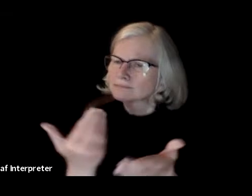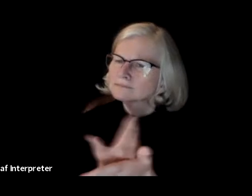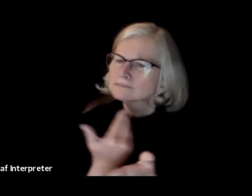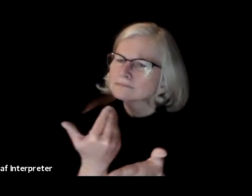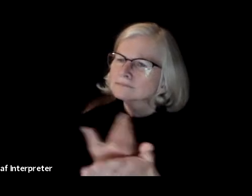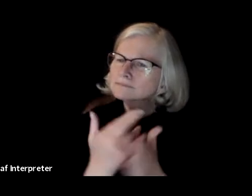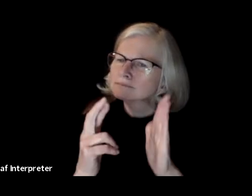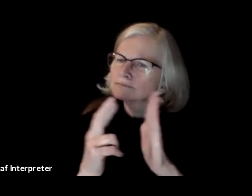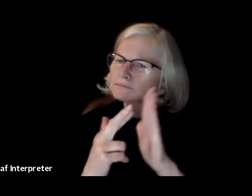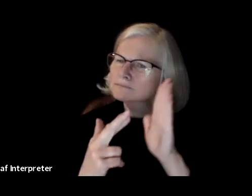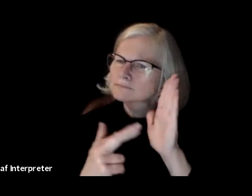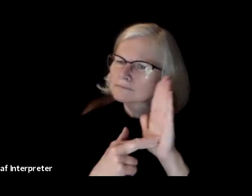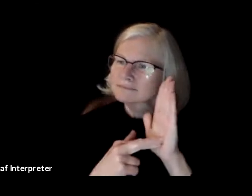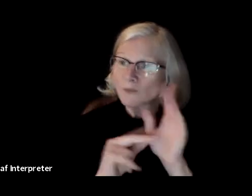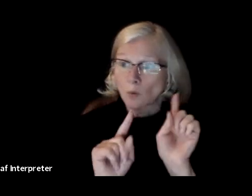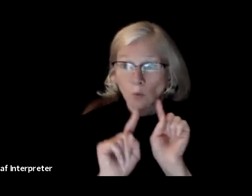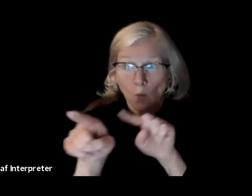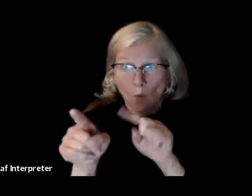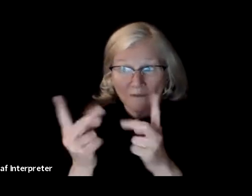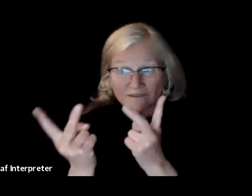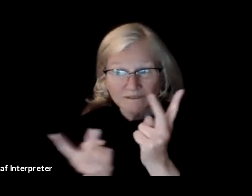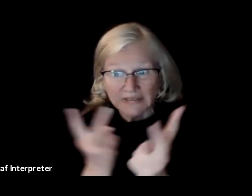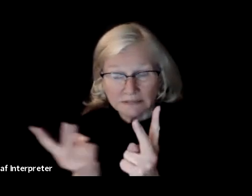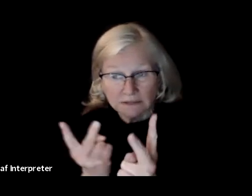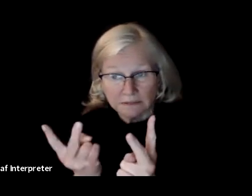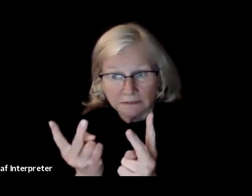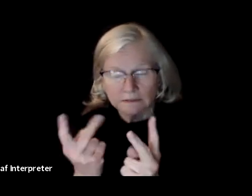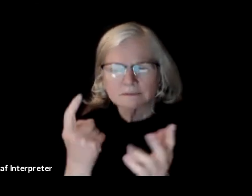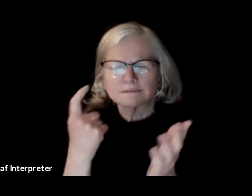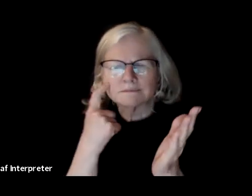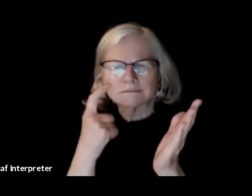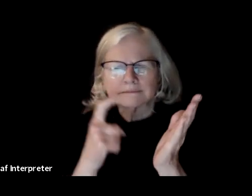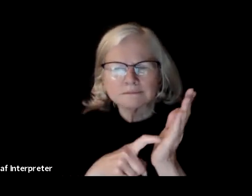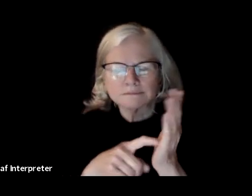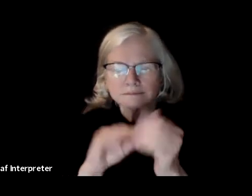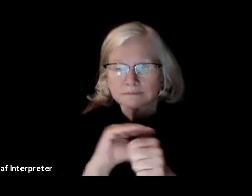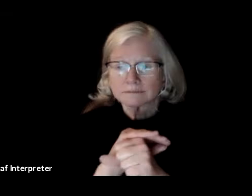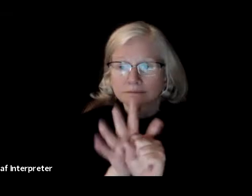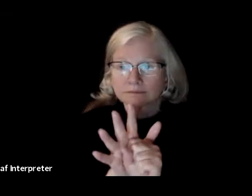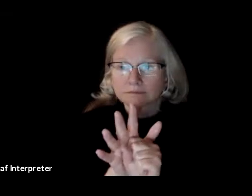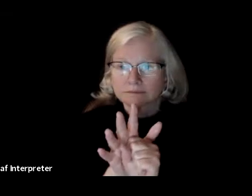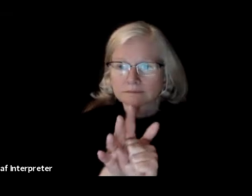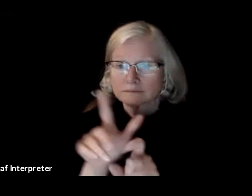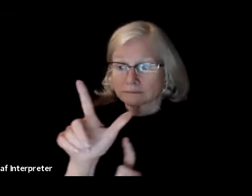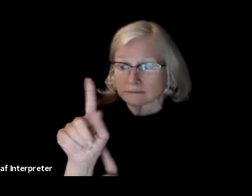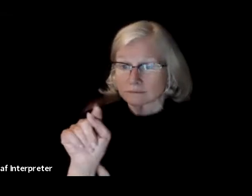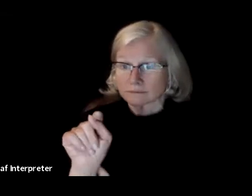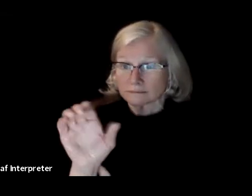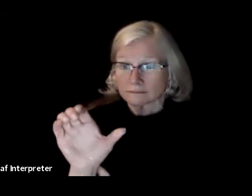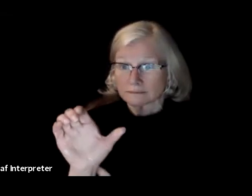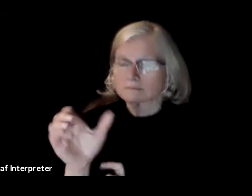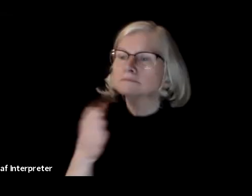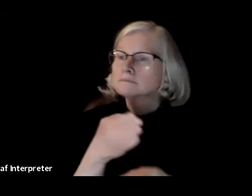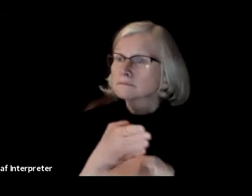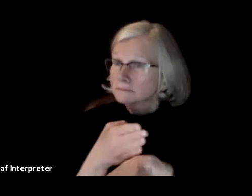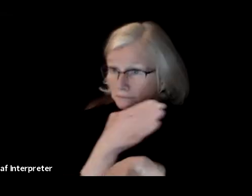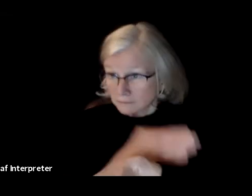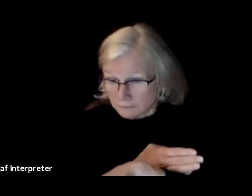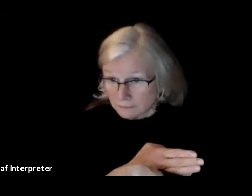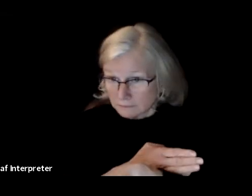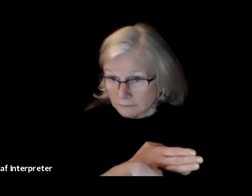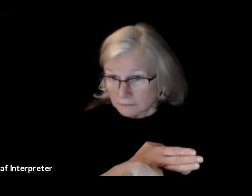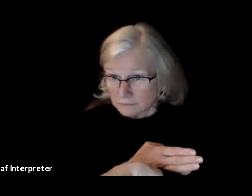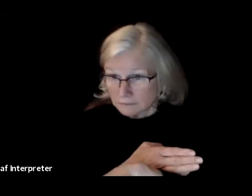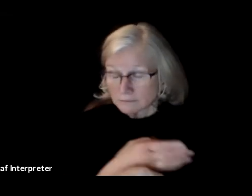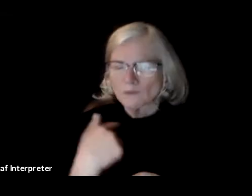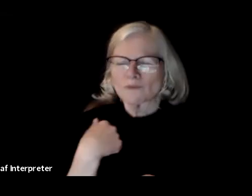against COVID-19 in long-term care, as well as the vital role that social connections play in the overall well-being